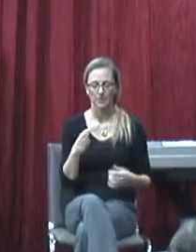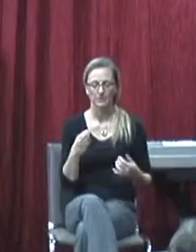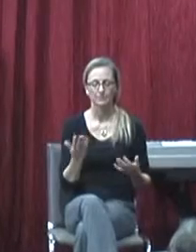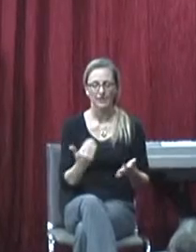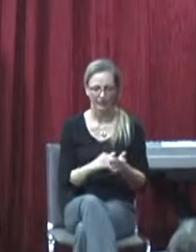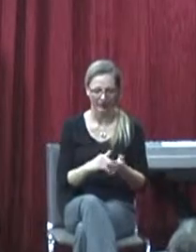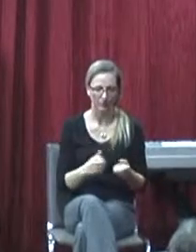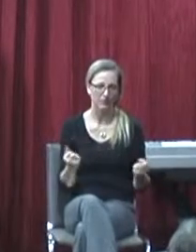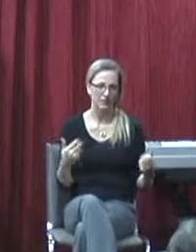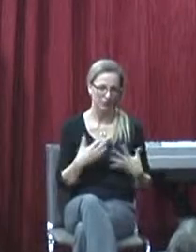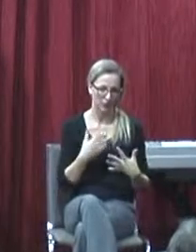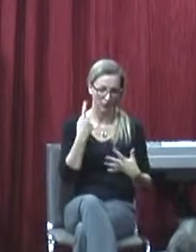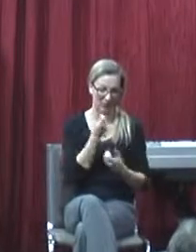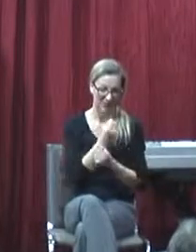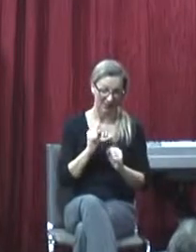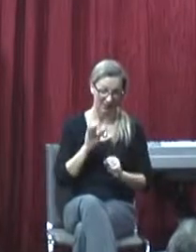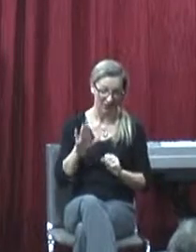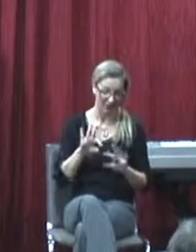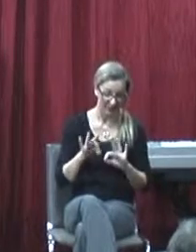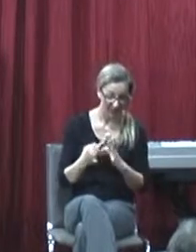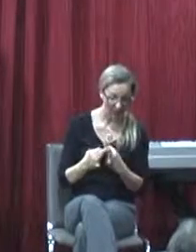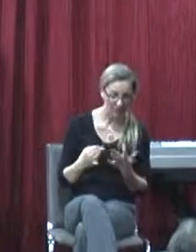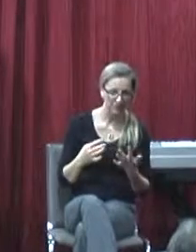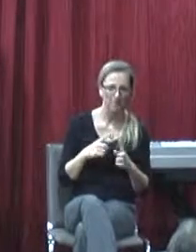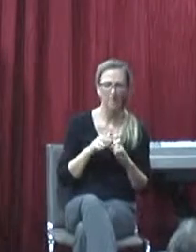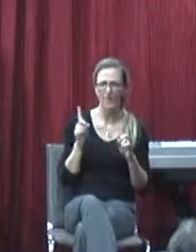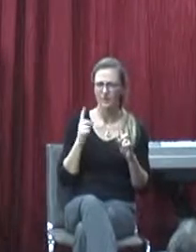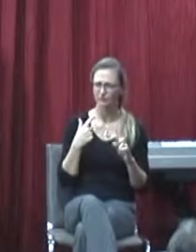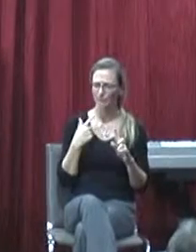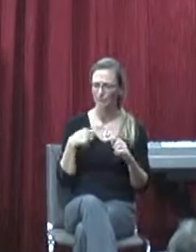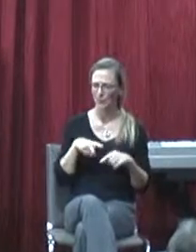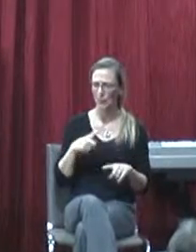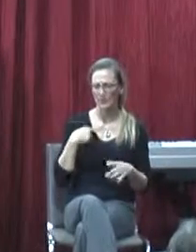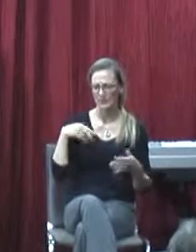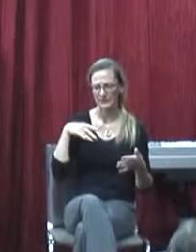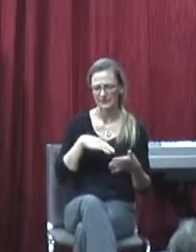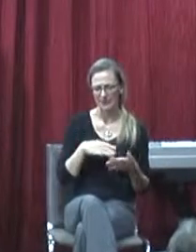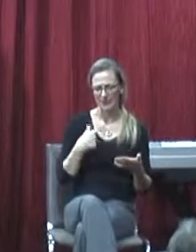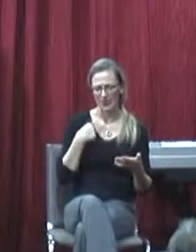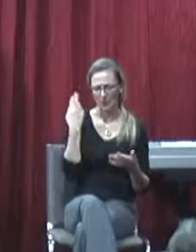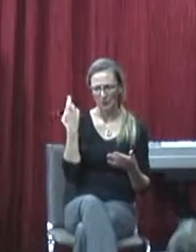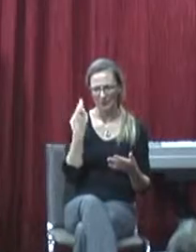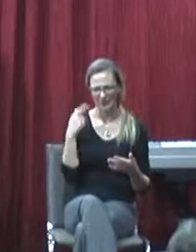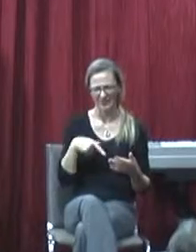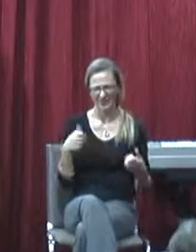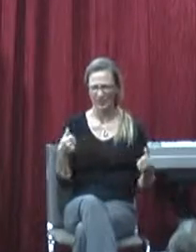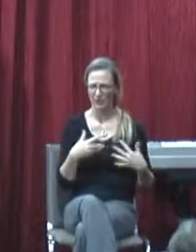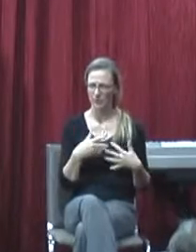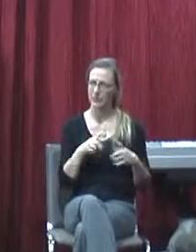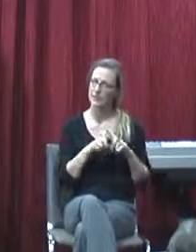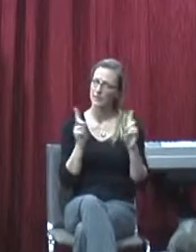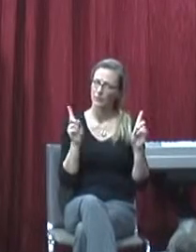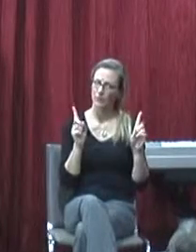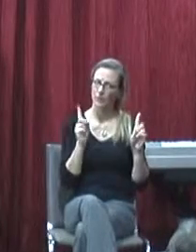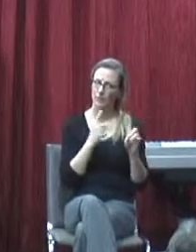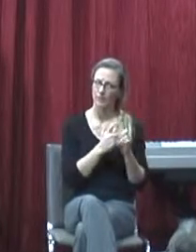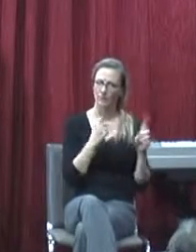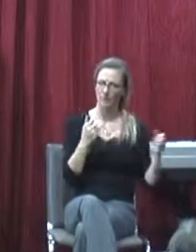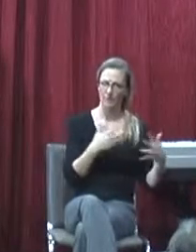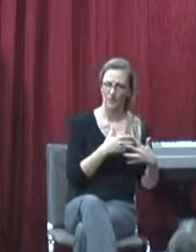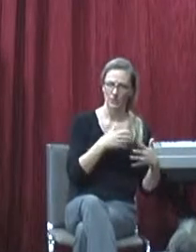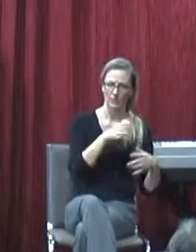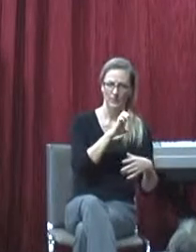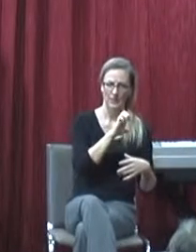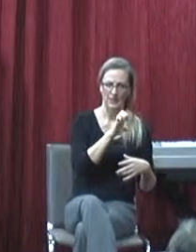fear for the safety of his family. But as I was studying this, I realized that this fear was different from the fear of